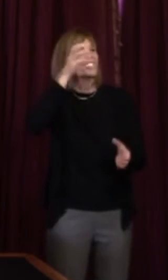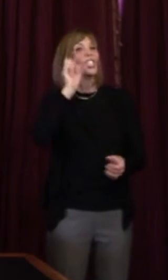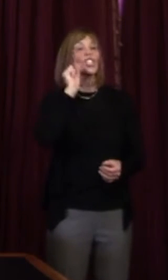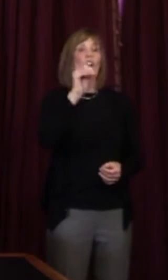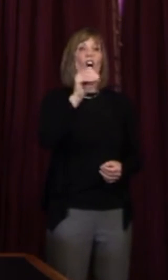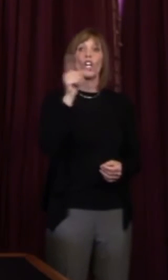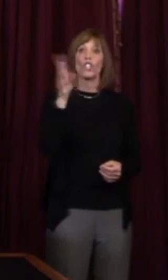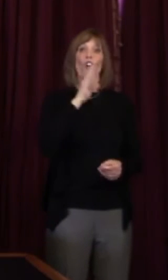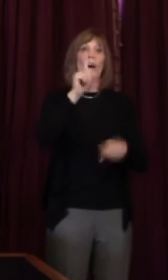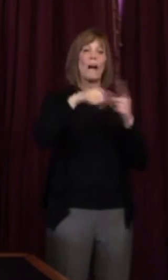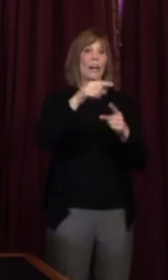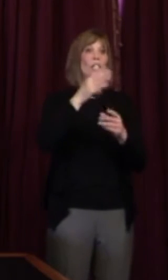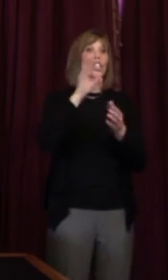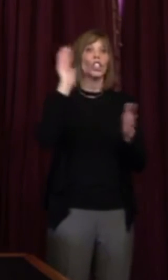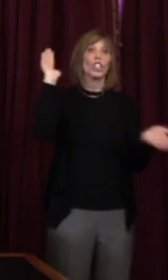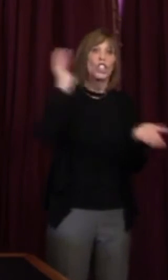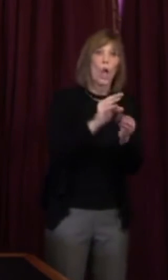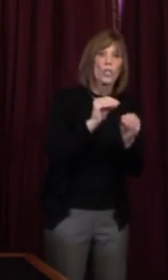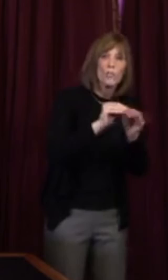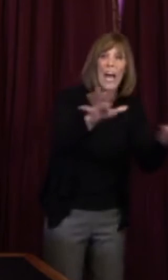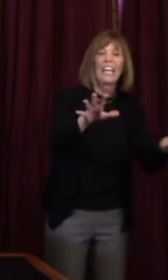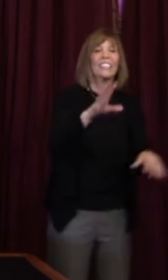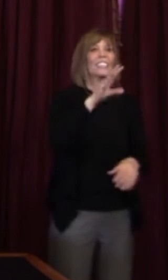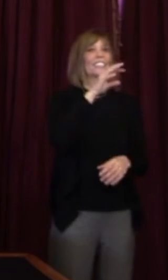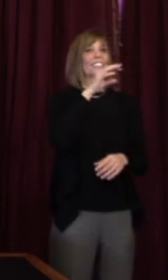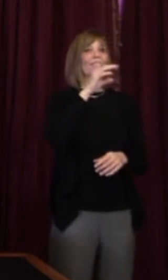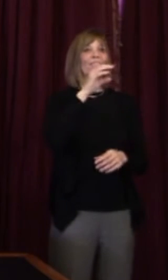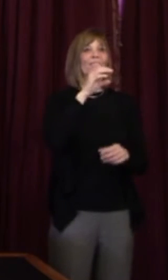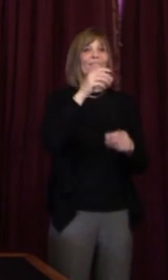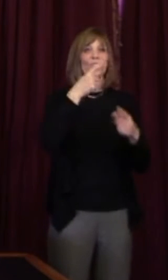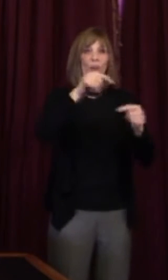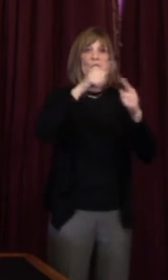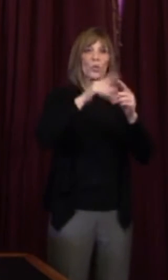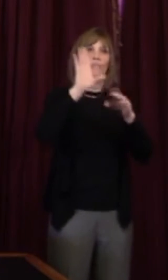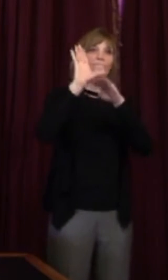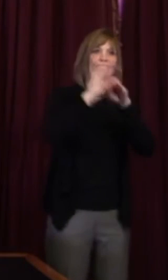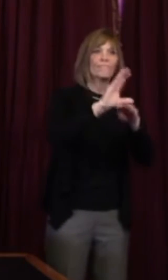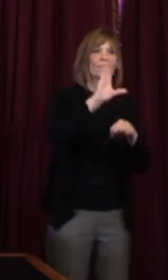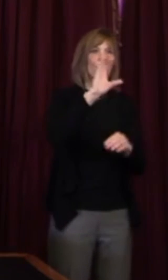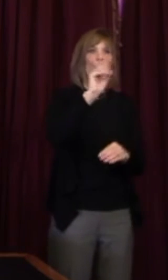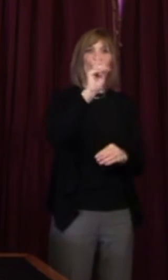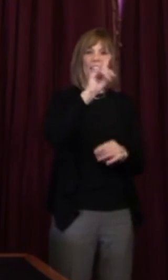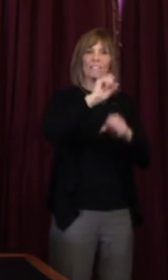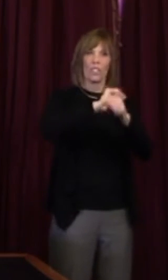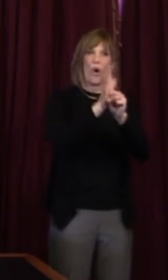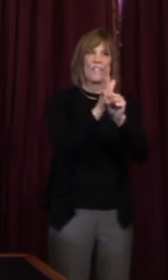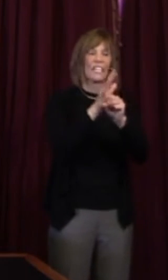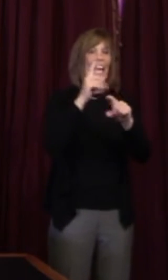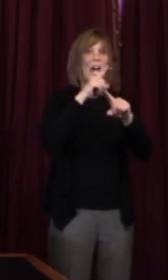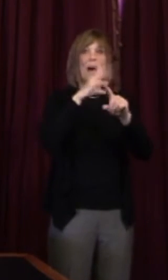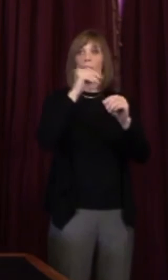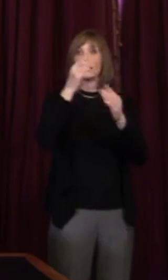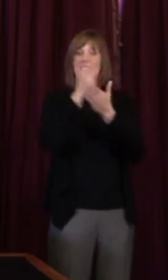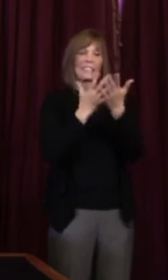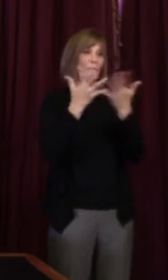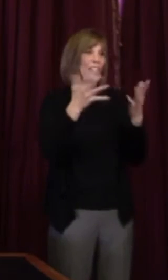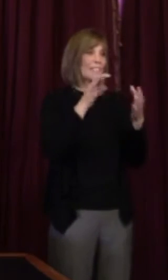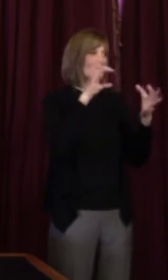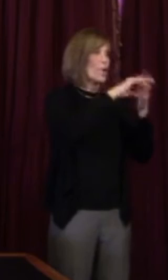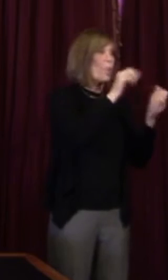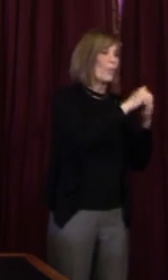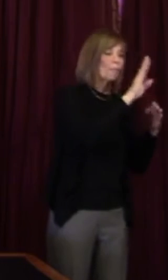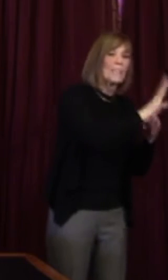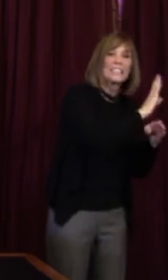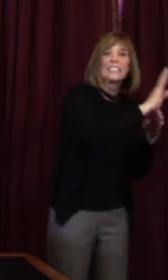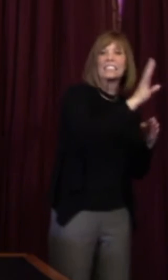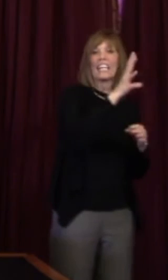We're also one of the top states for this kind of COVID-19. And there are things that, you know, you don't necessarily have to shut down businesses, but like requiring